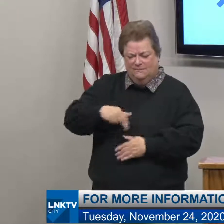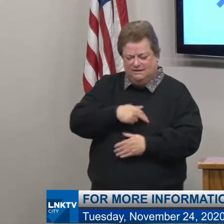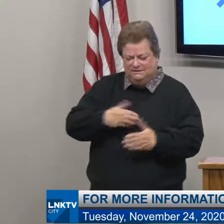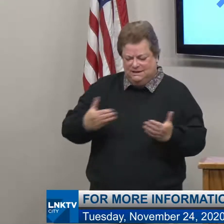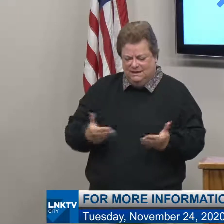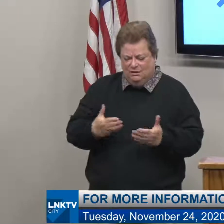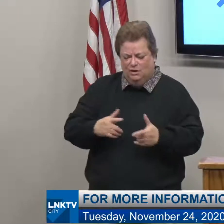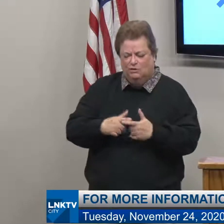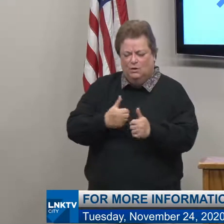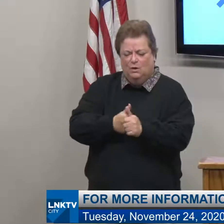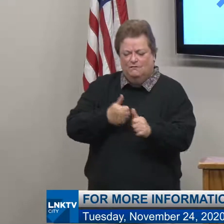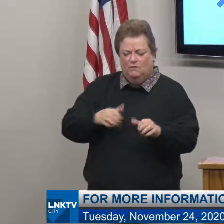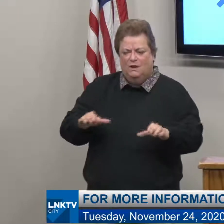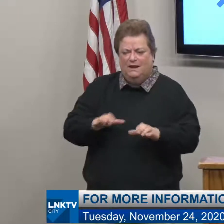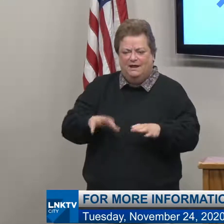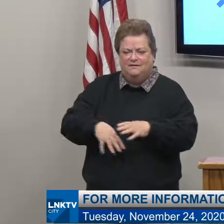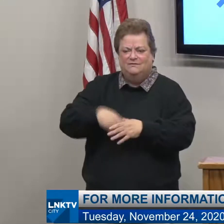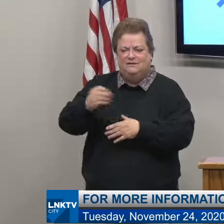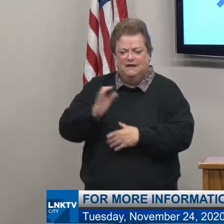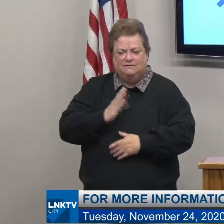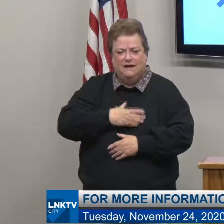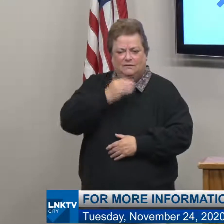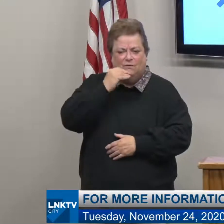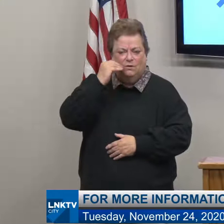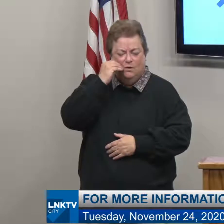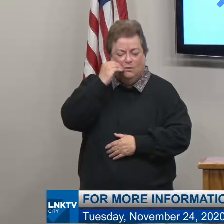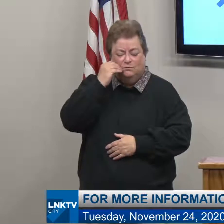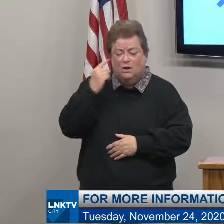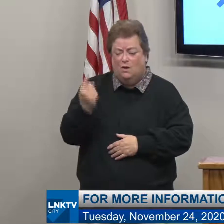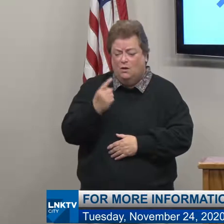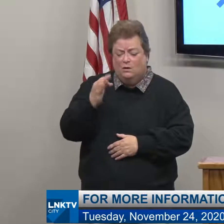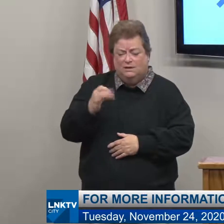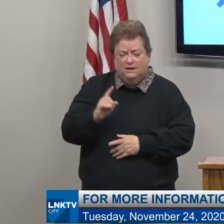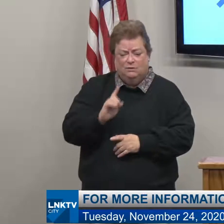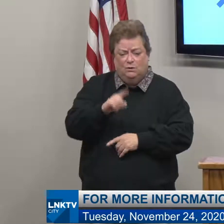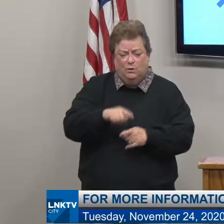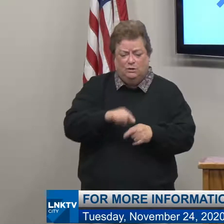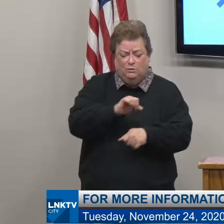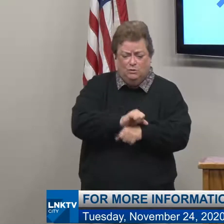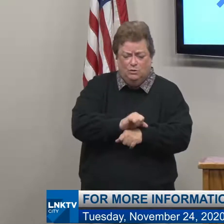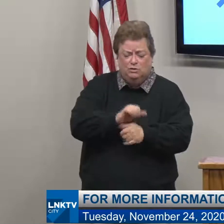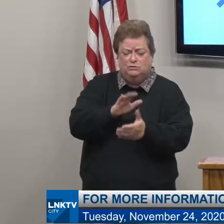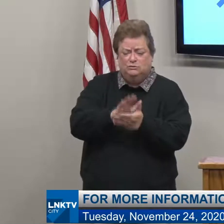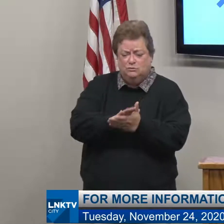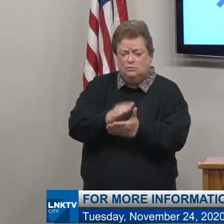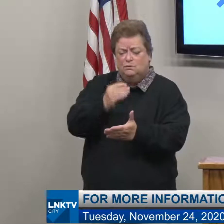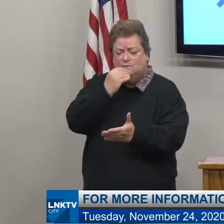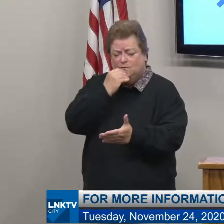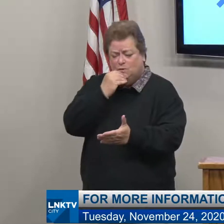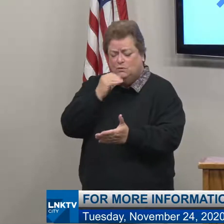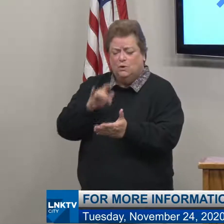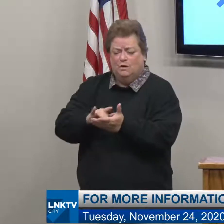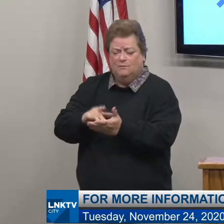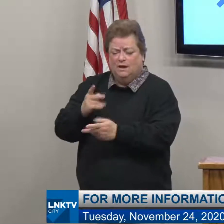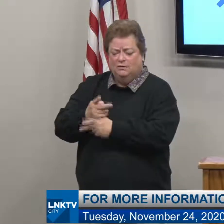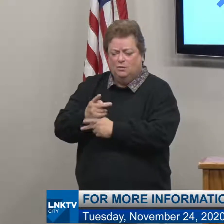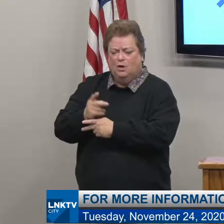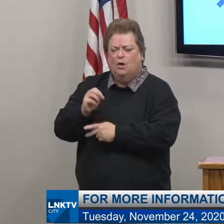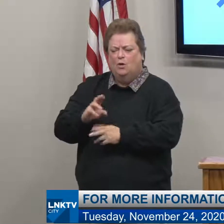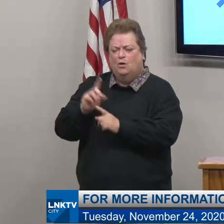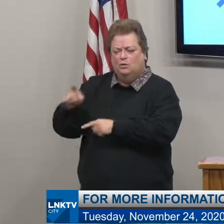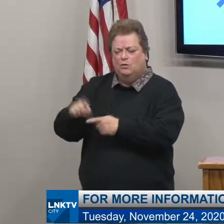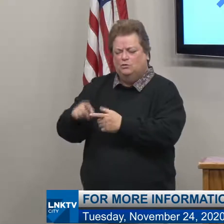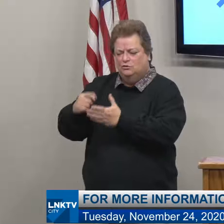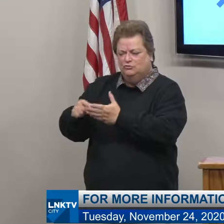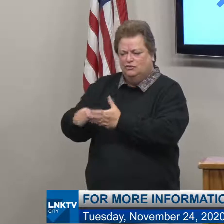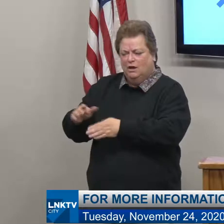County avoid activities outside the home unless traveling for work, school, food, or medical care, or to check on others who